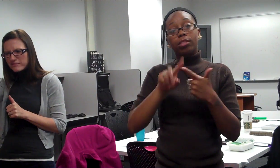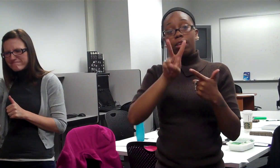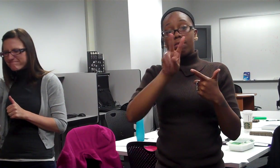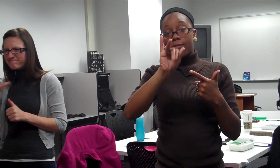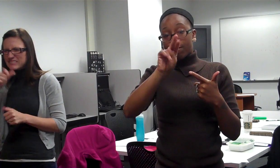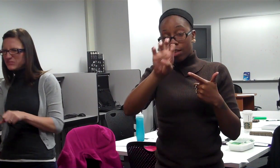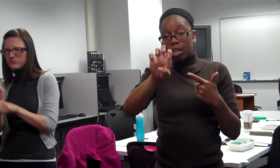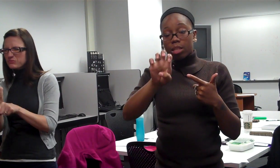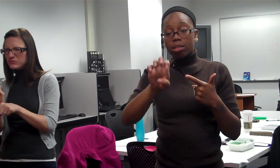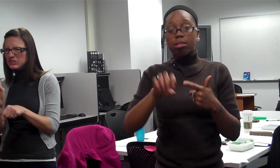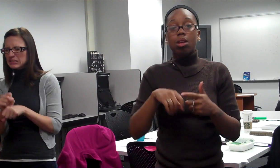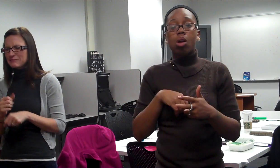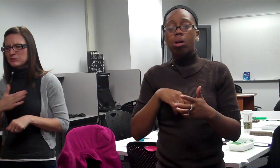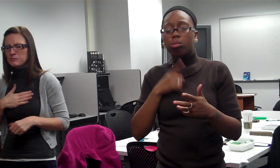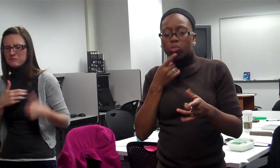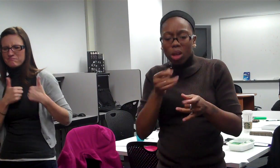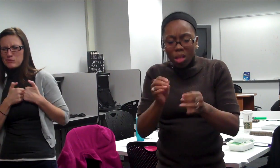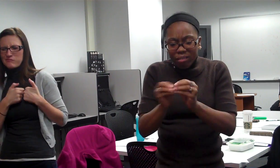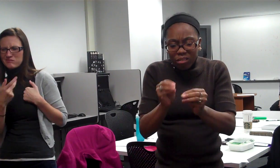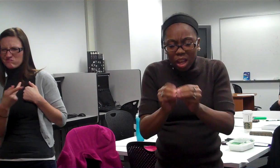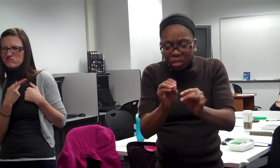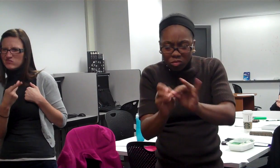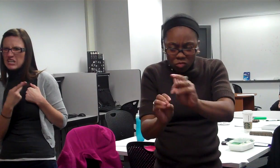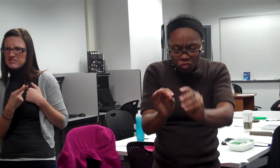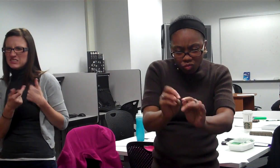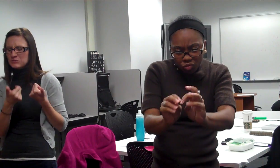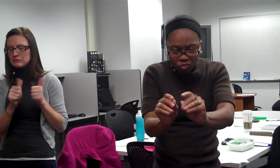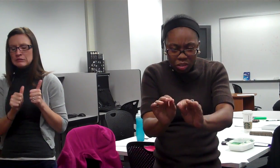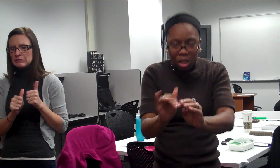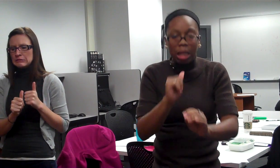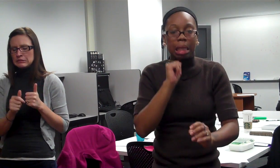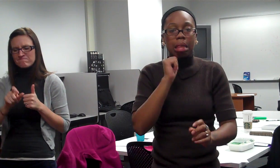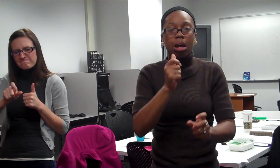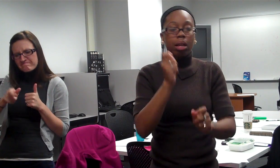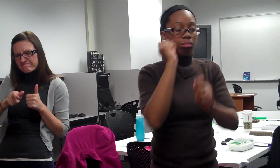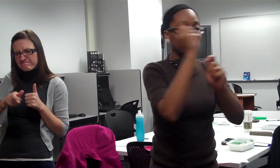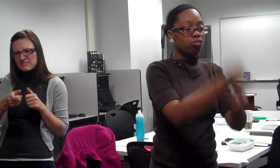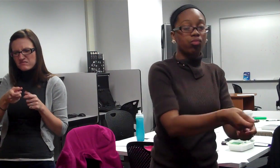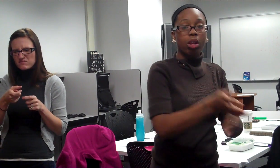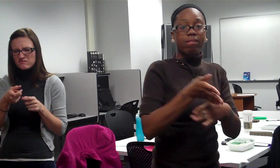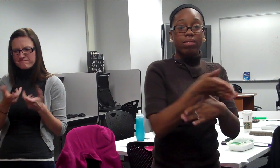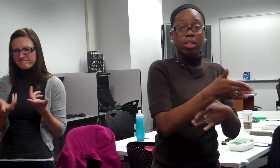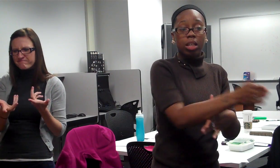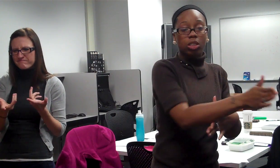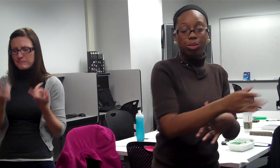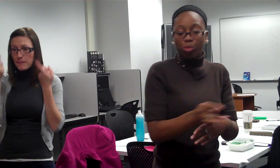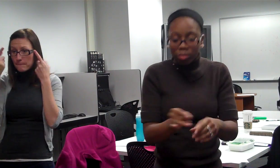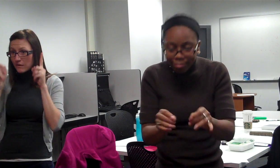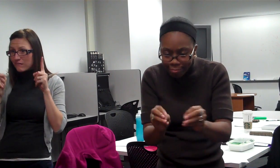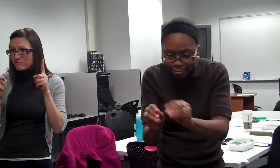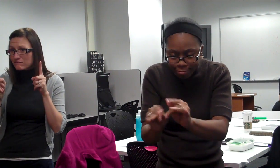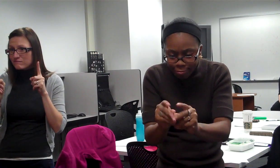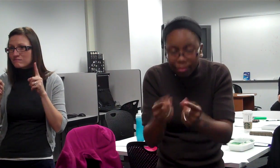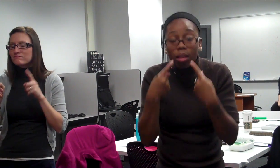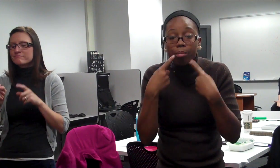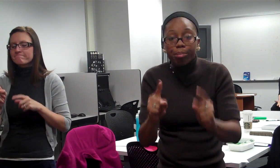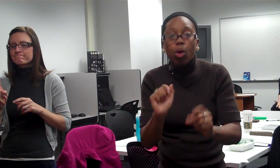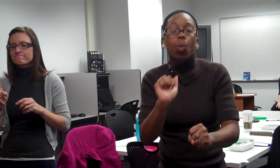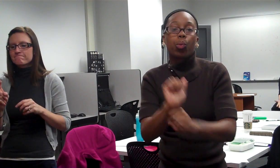are sitting there trying to fiddle with the radio instead of trying to catch fish. And we finally get it to turn on. But now it won't change